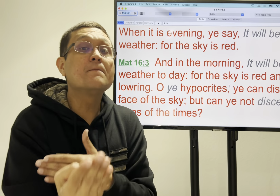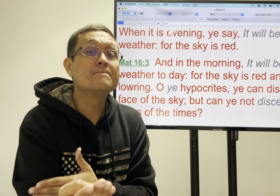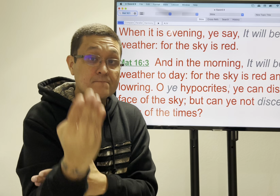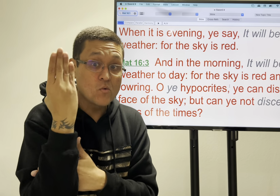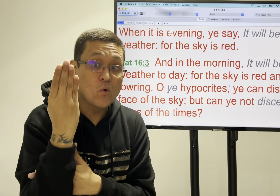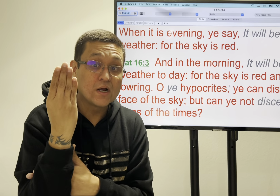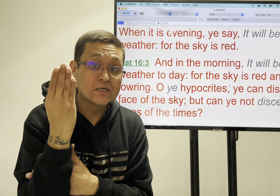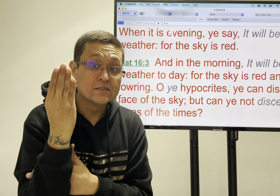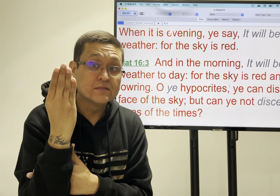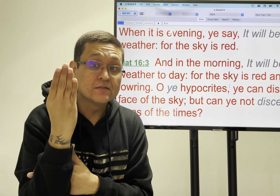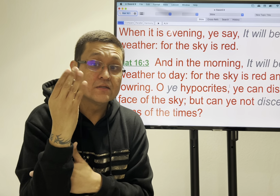And in the morning,